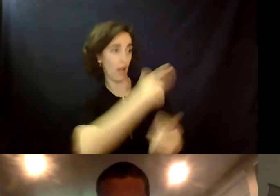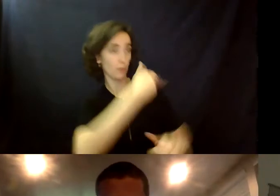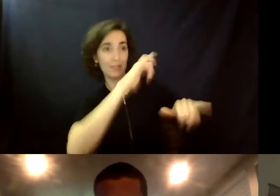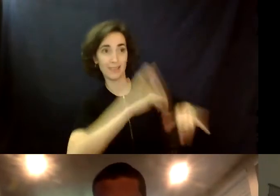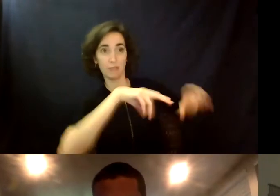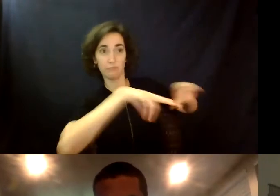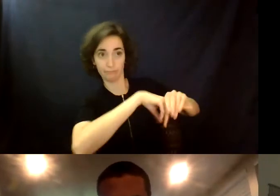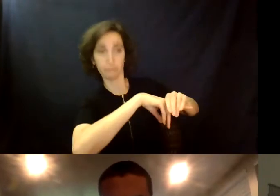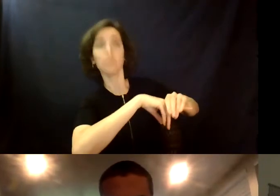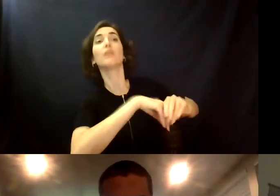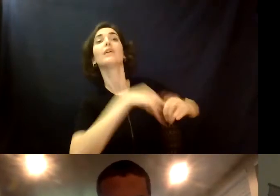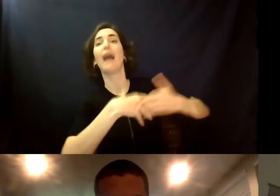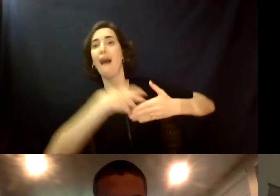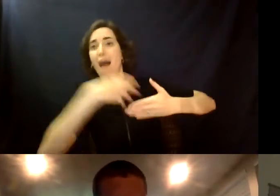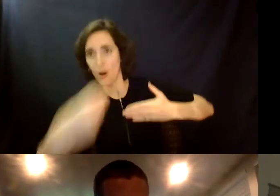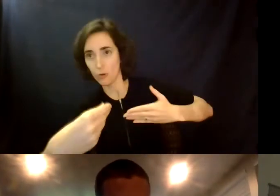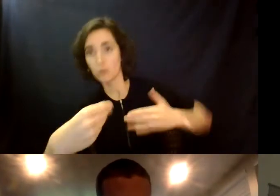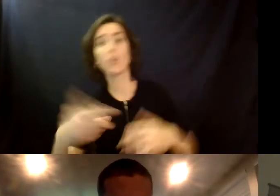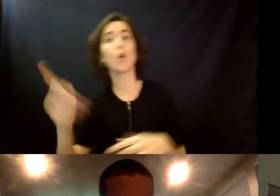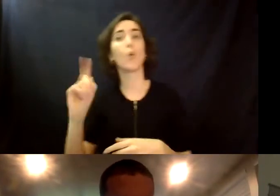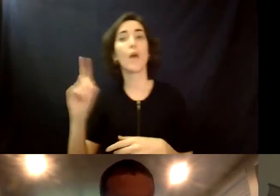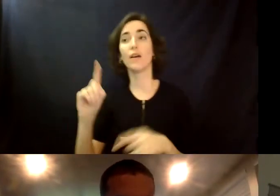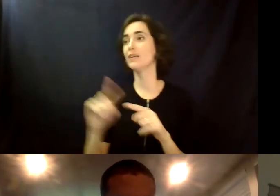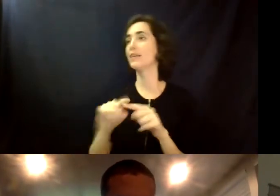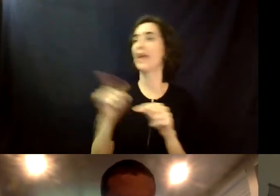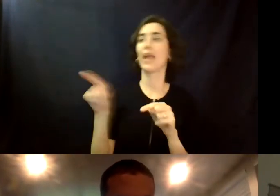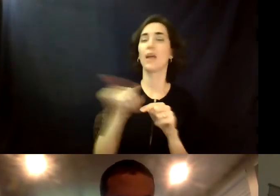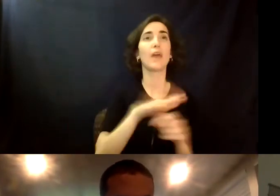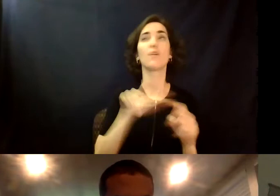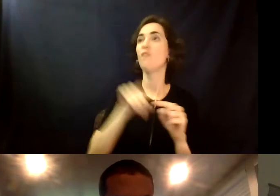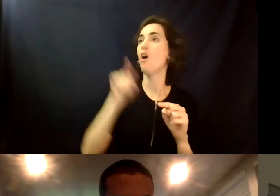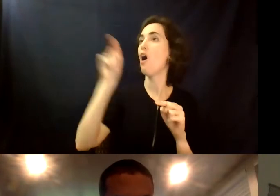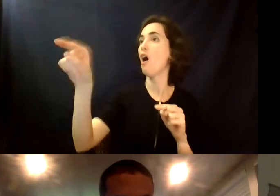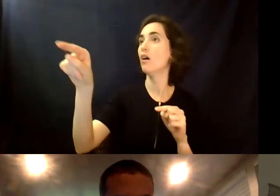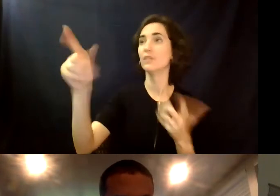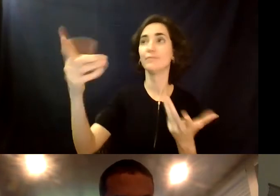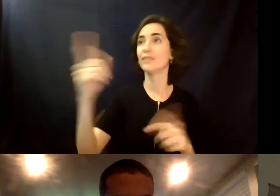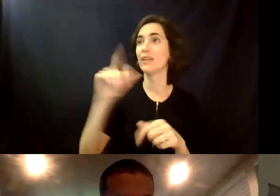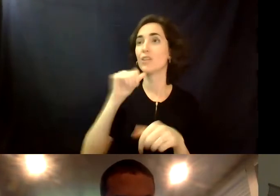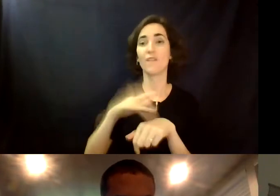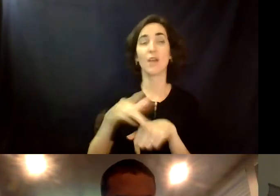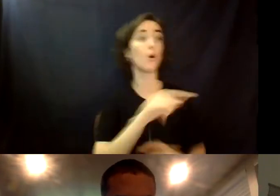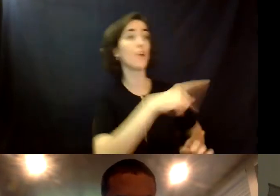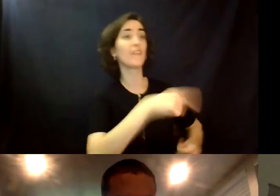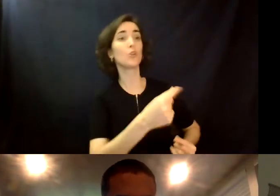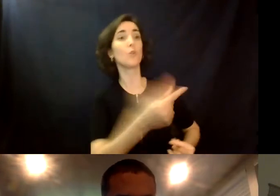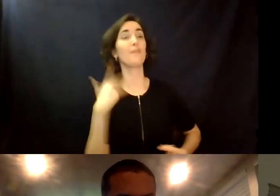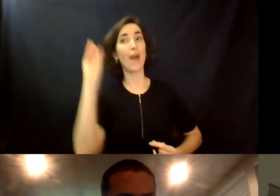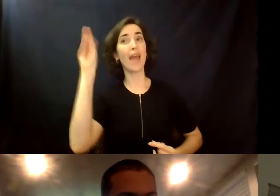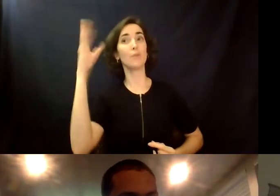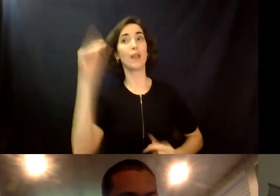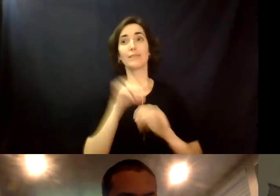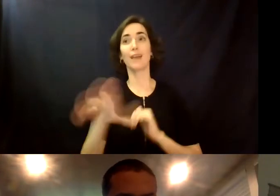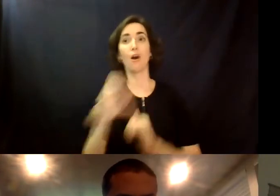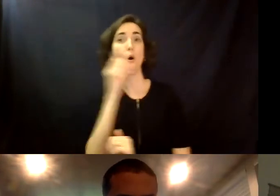to areas that were outside of the available transit system. They were discharging patients on ambulances. Little did they know until